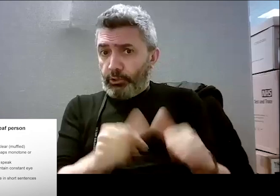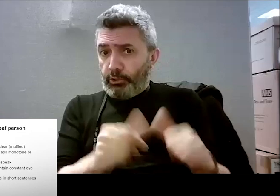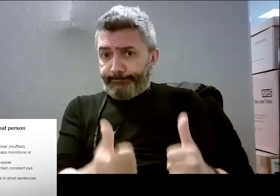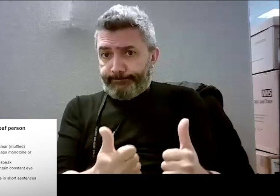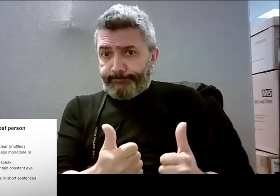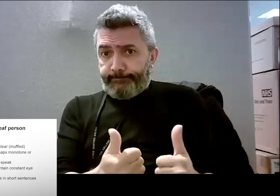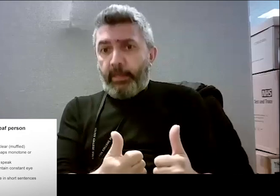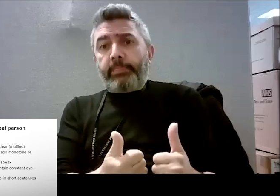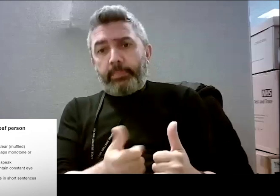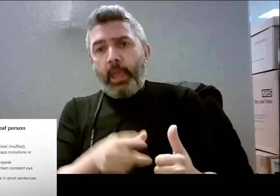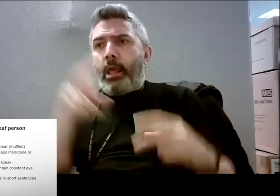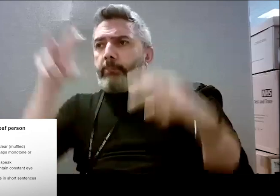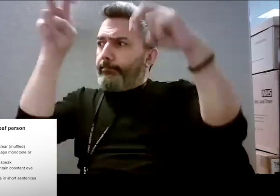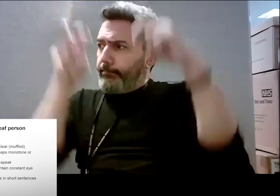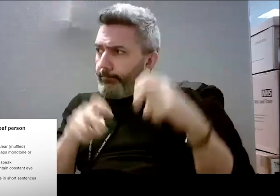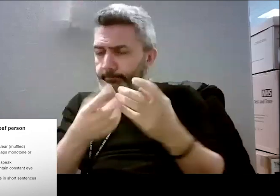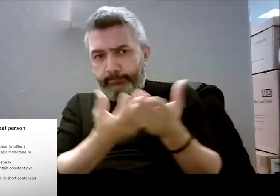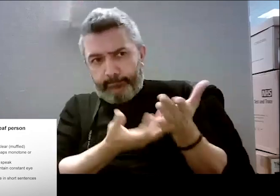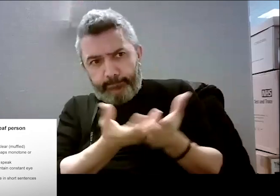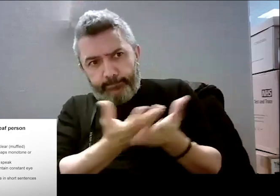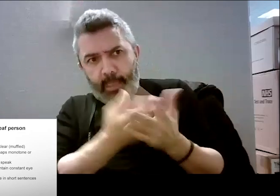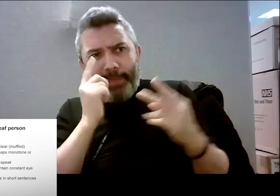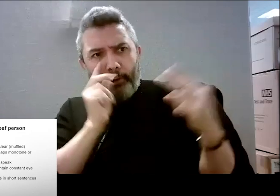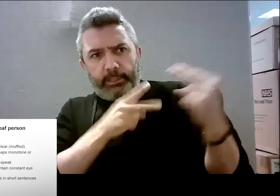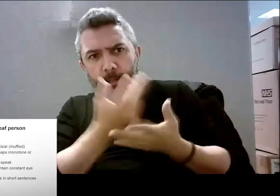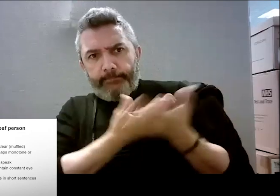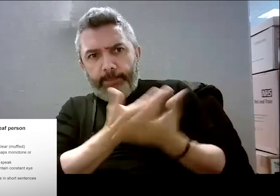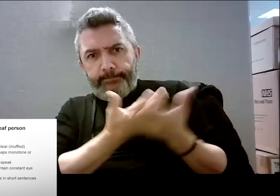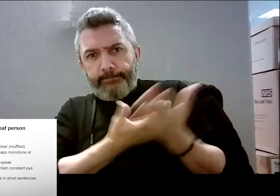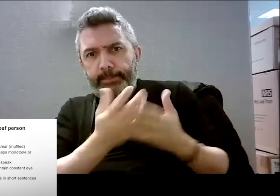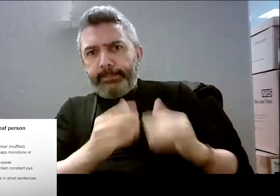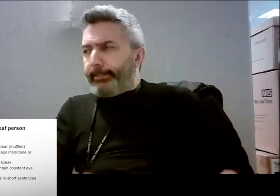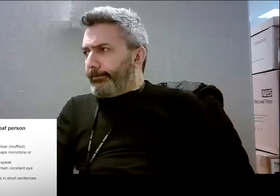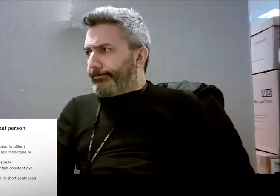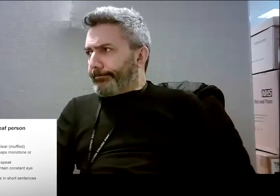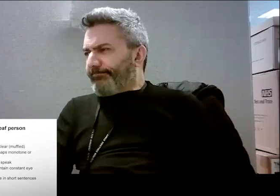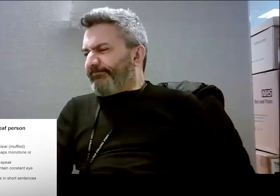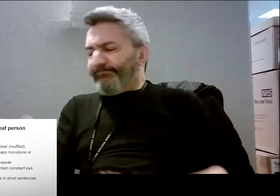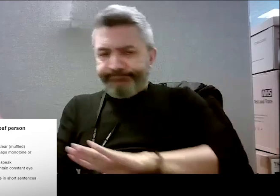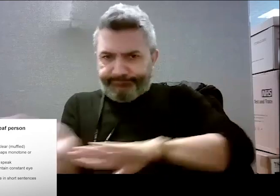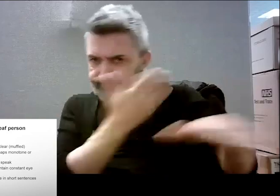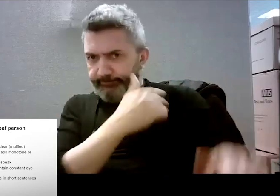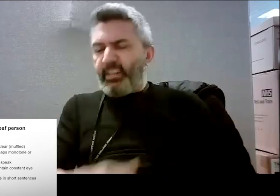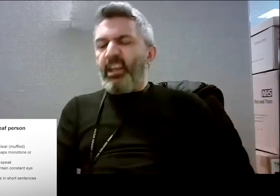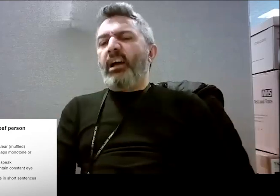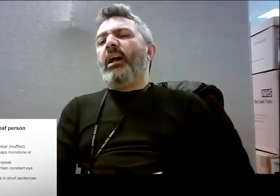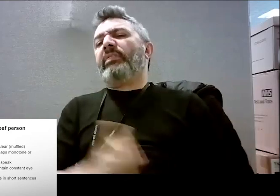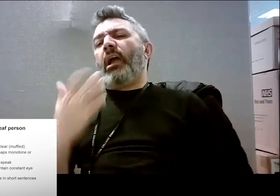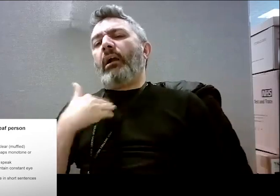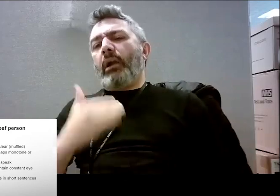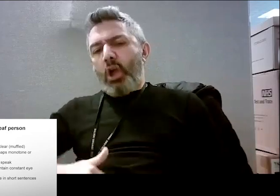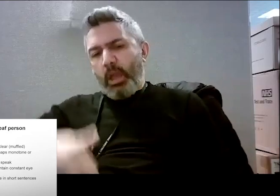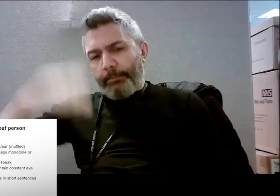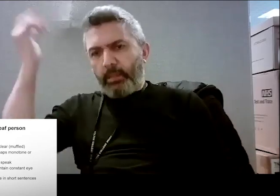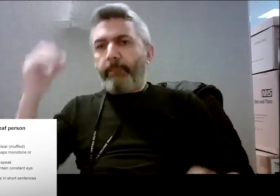he finished the cooking, he sat me down and had a chat, used the eye contact, and then